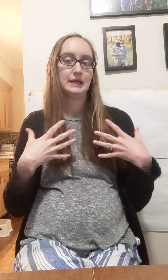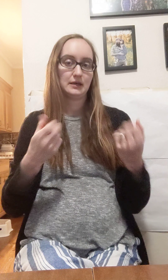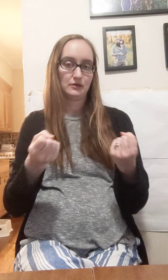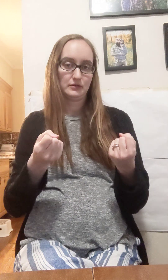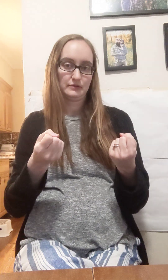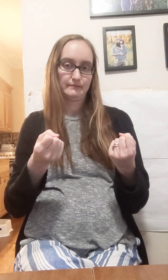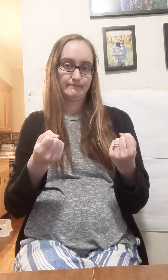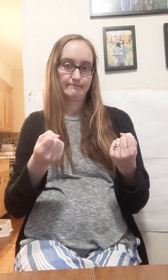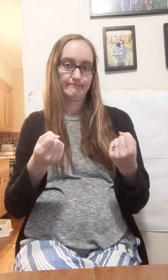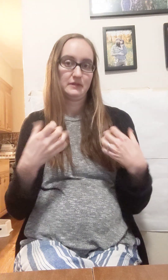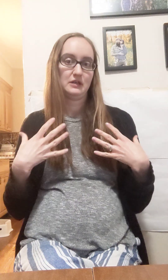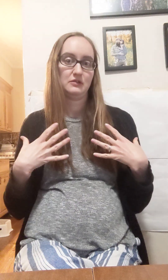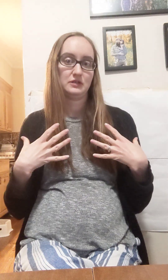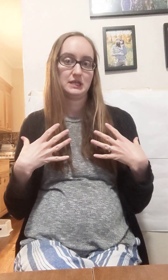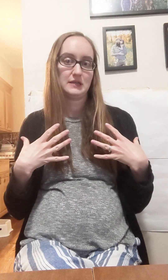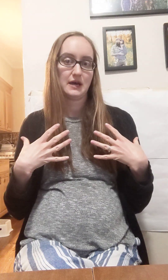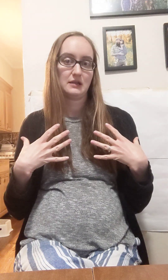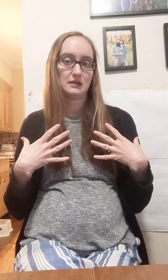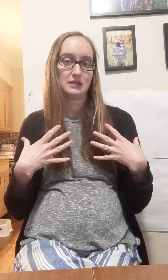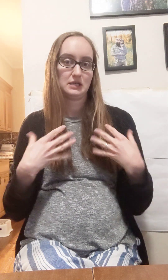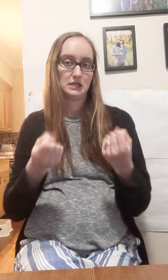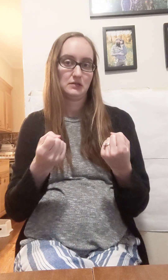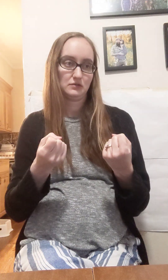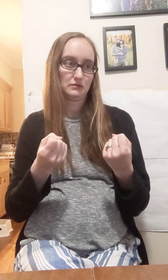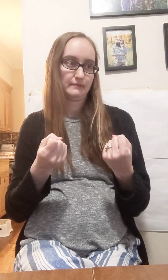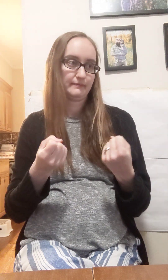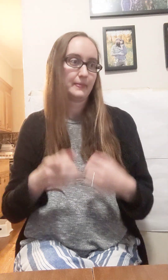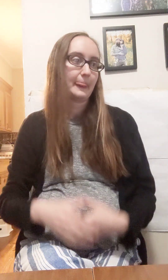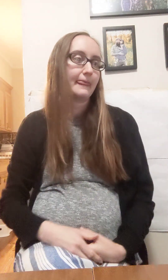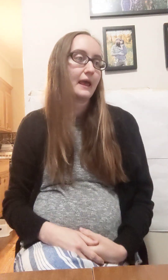healed. Healed, it's like that, healed.